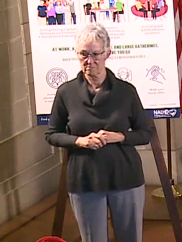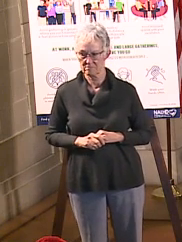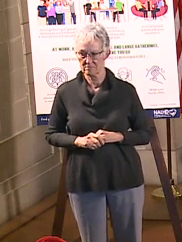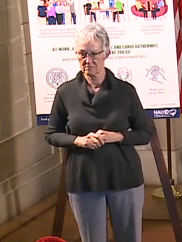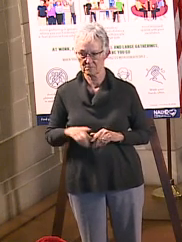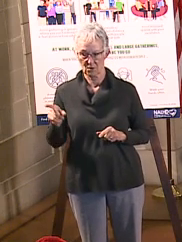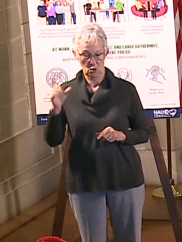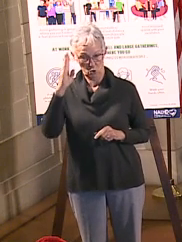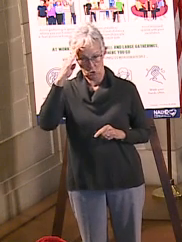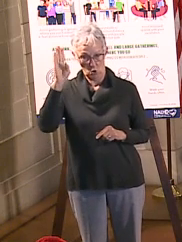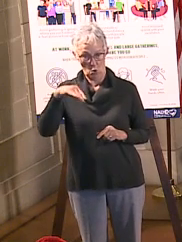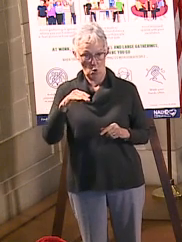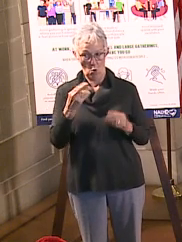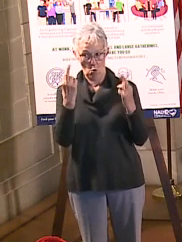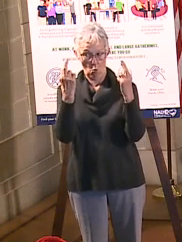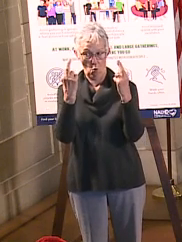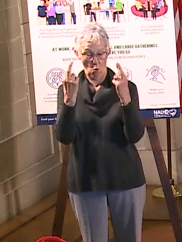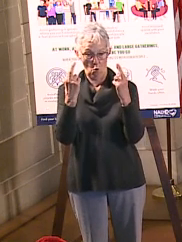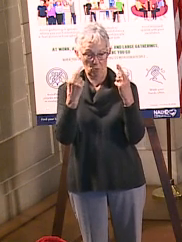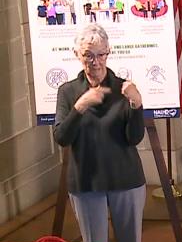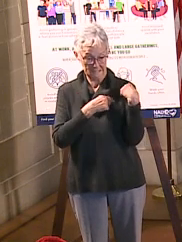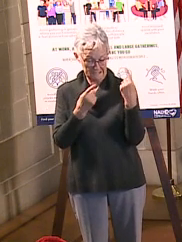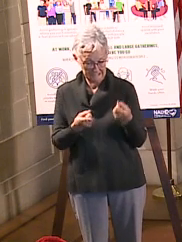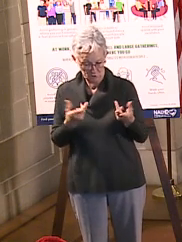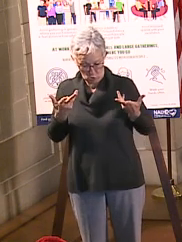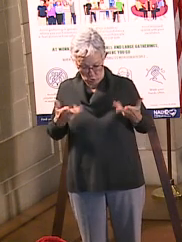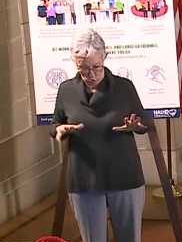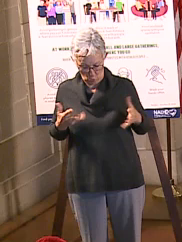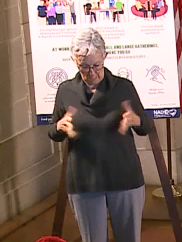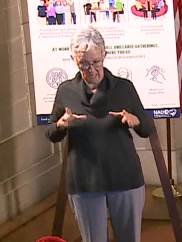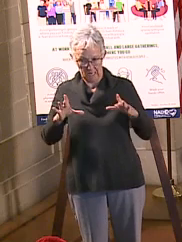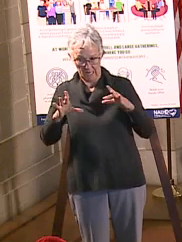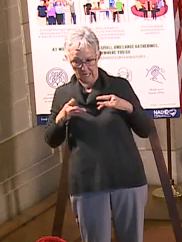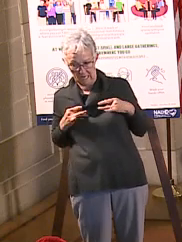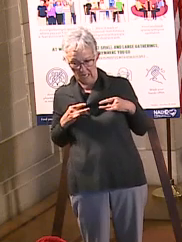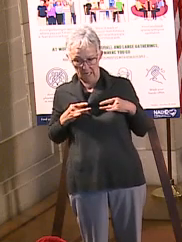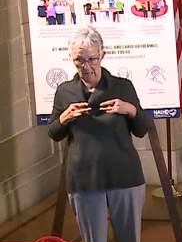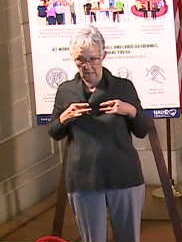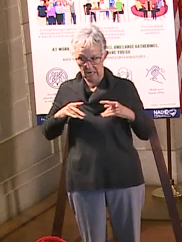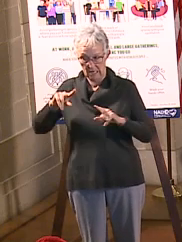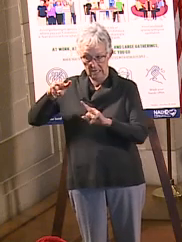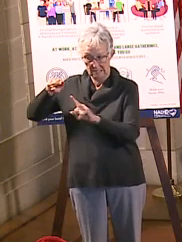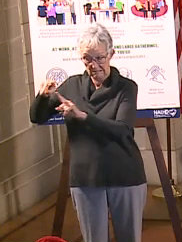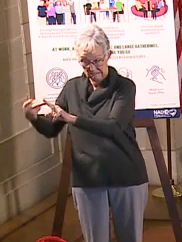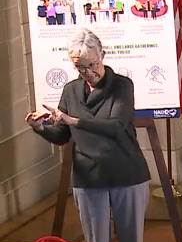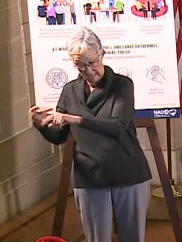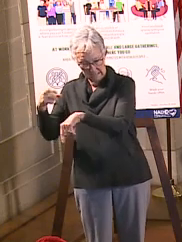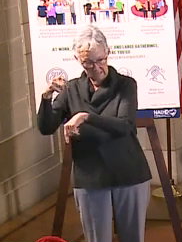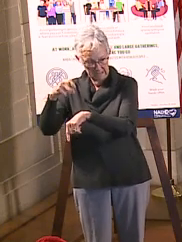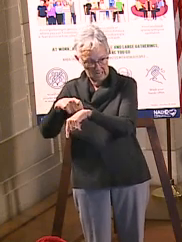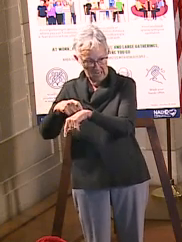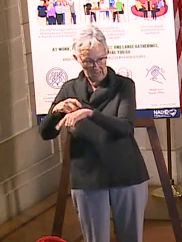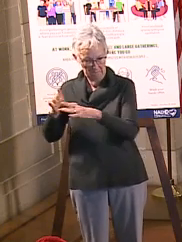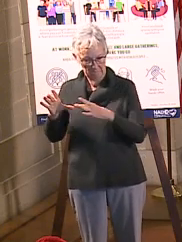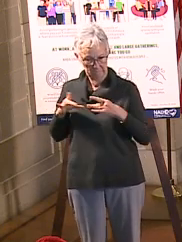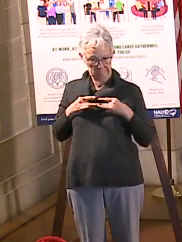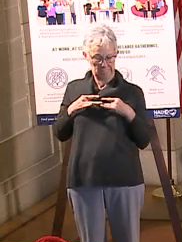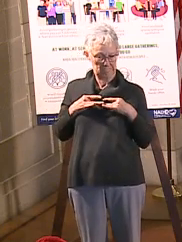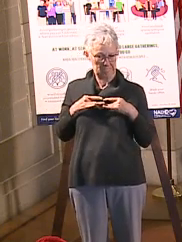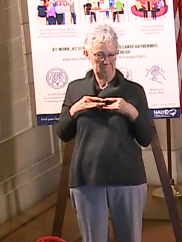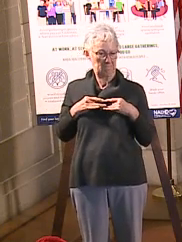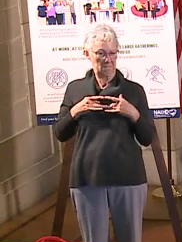we're hoping since we've had it that, getting it a second time is going to be a lot more remote, I guess.